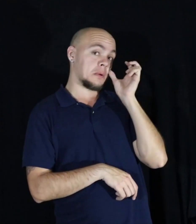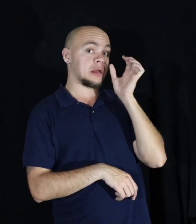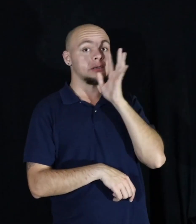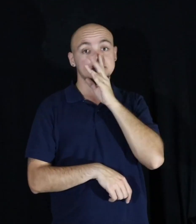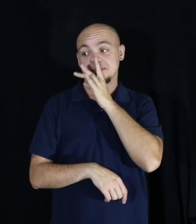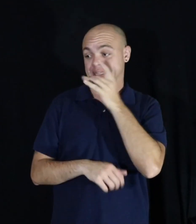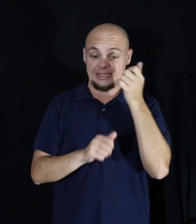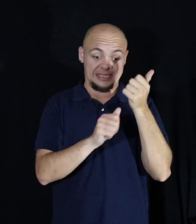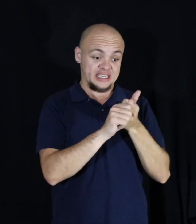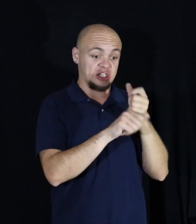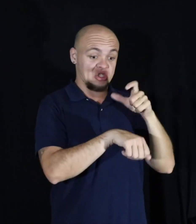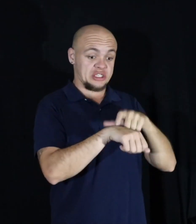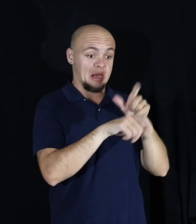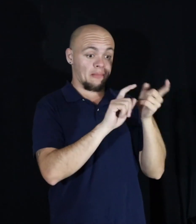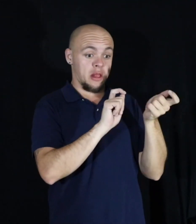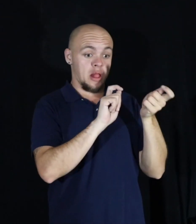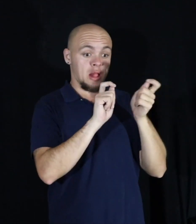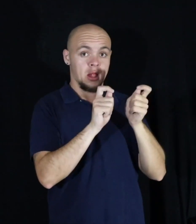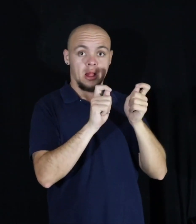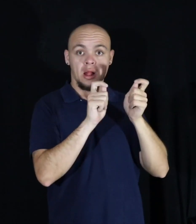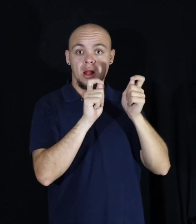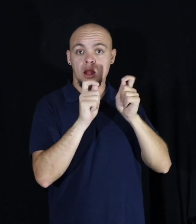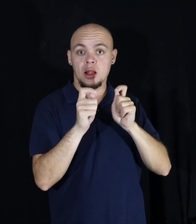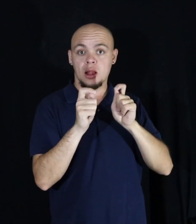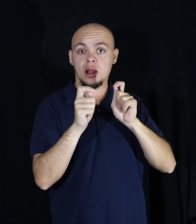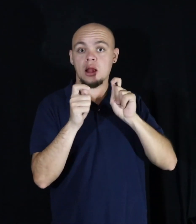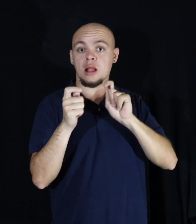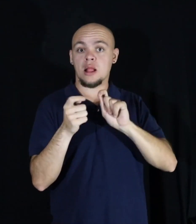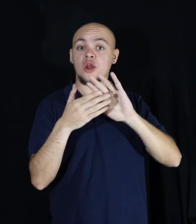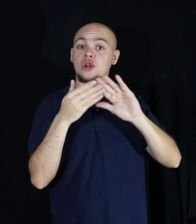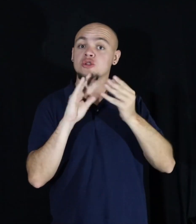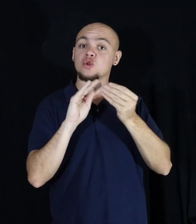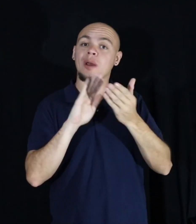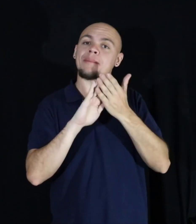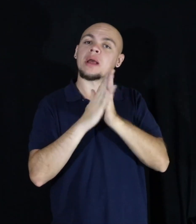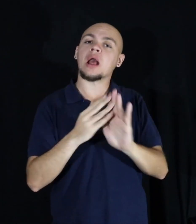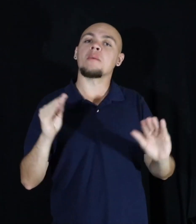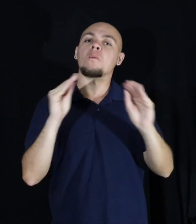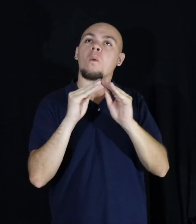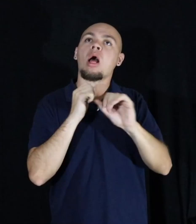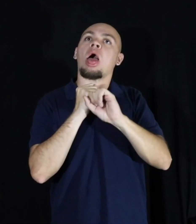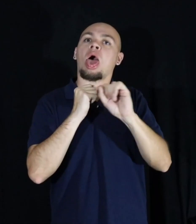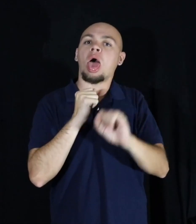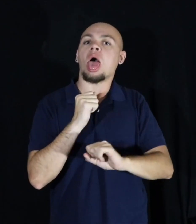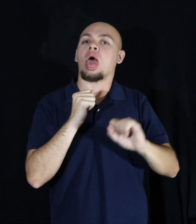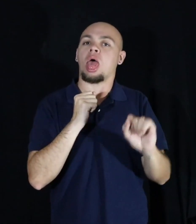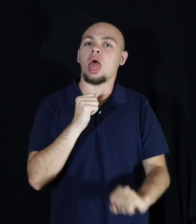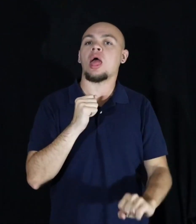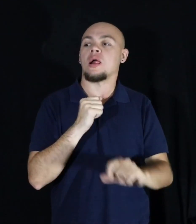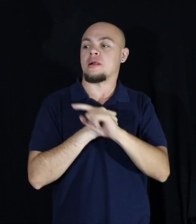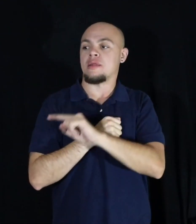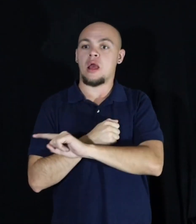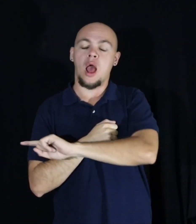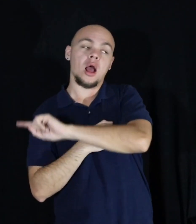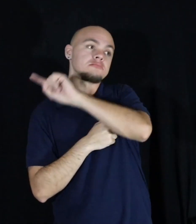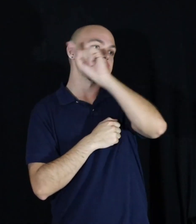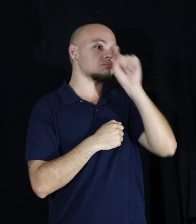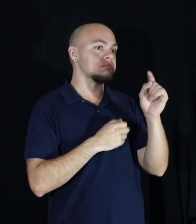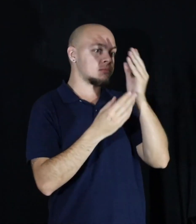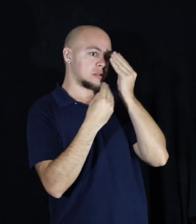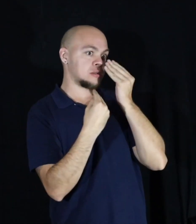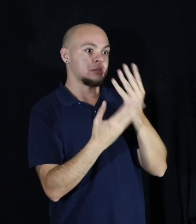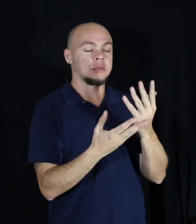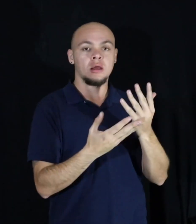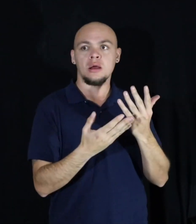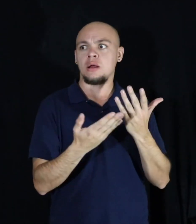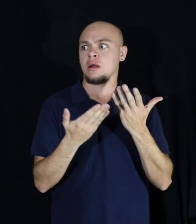Each time, the story changing and becoming more and more exaggerated. Eventually, the story will get back to person B in a very hurtful way, and they will